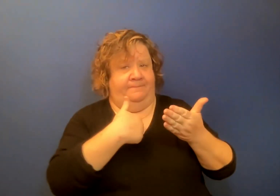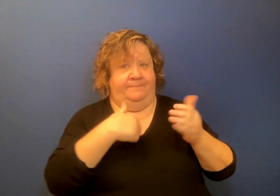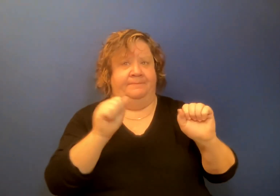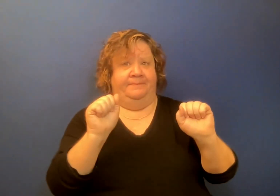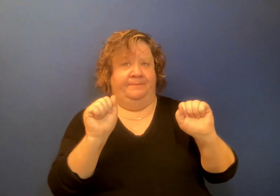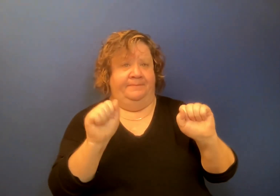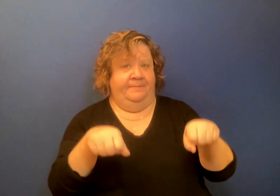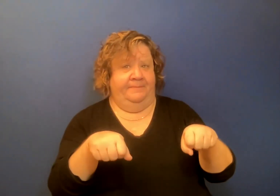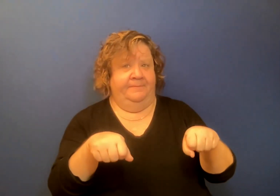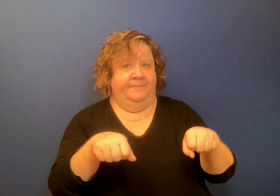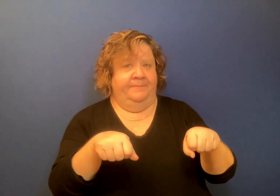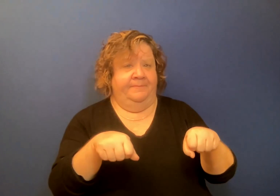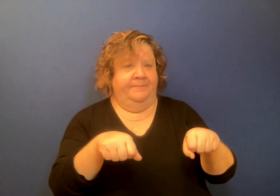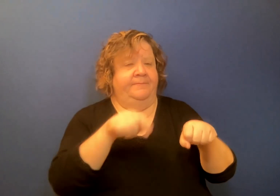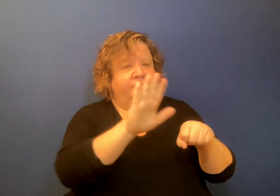toolkit.